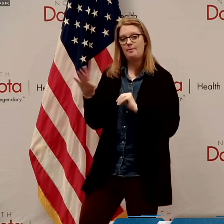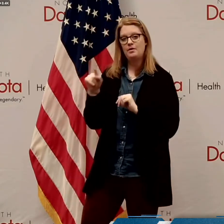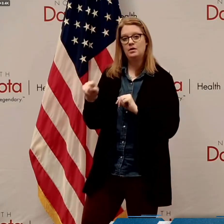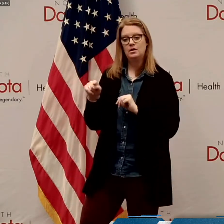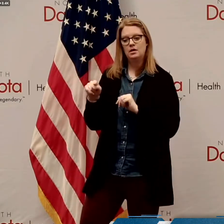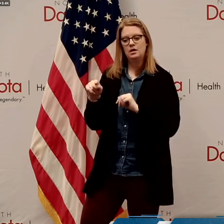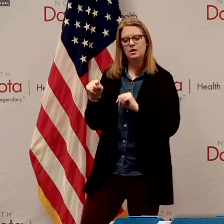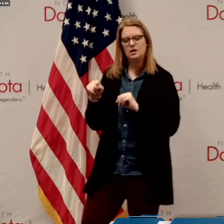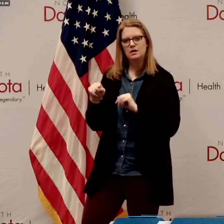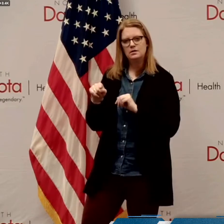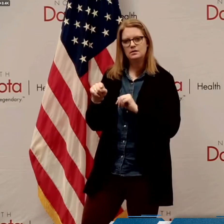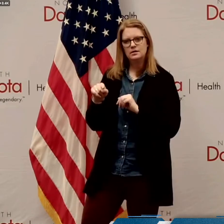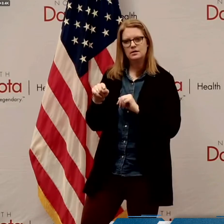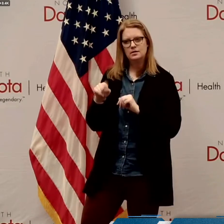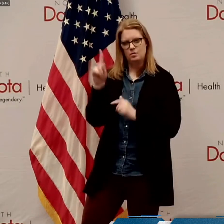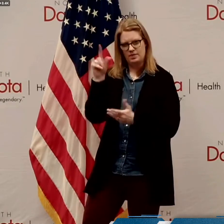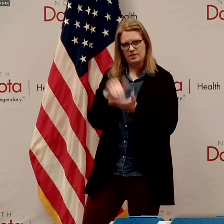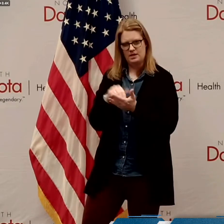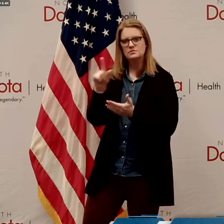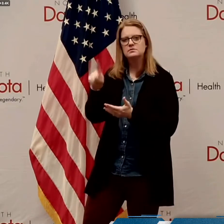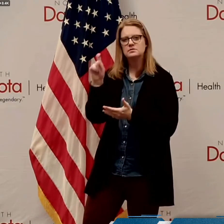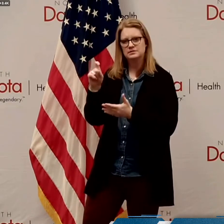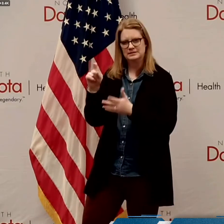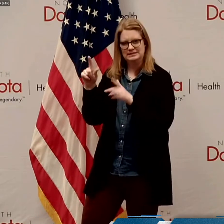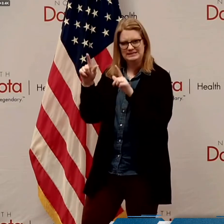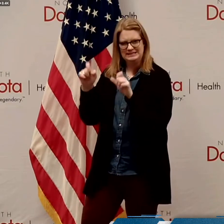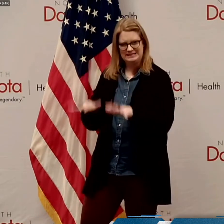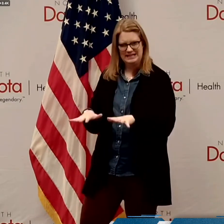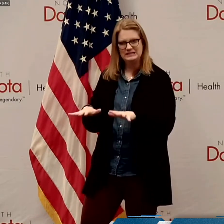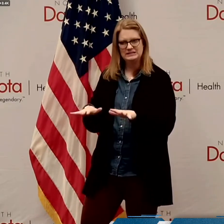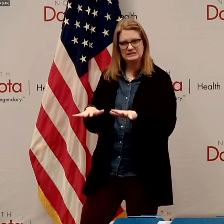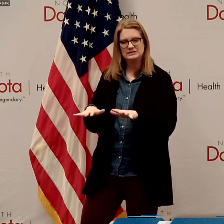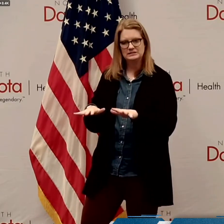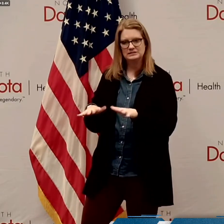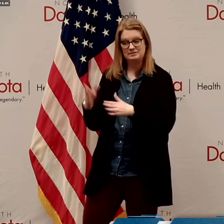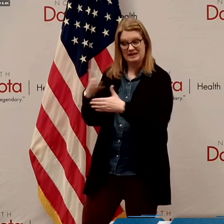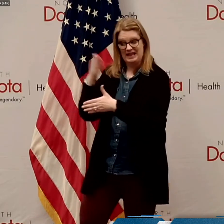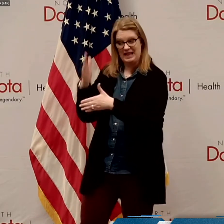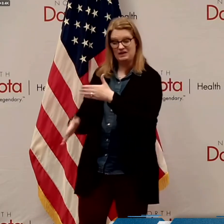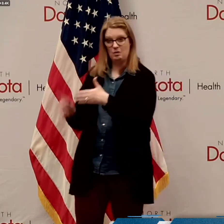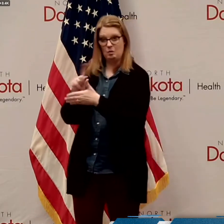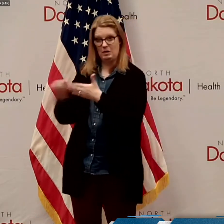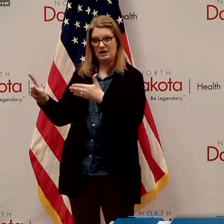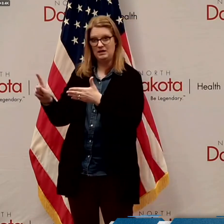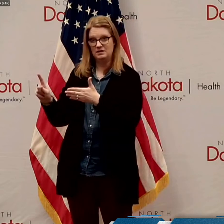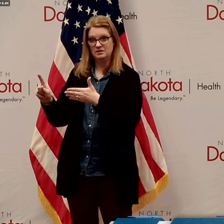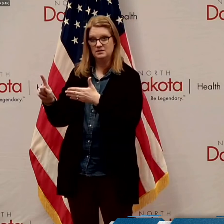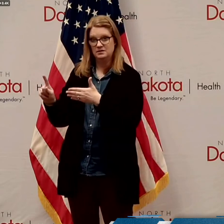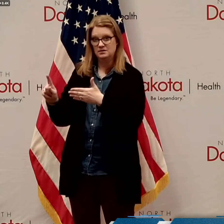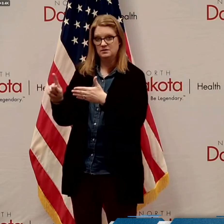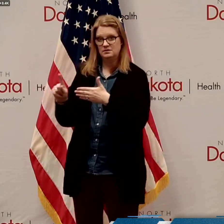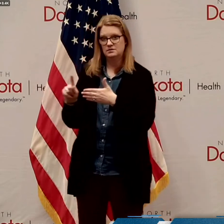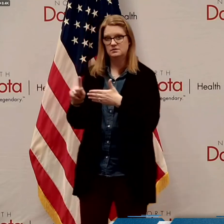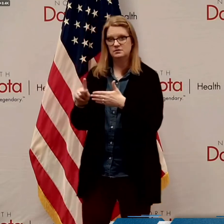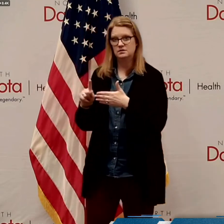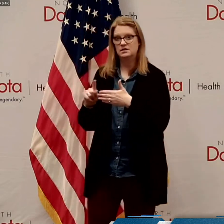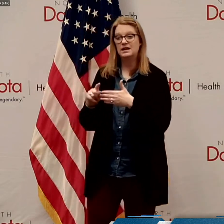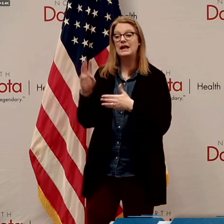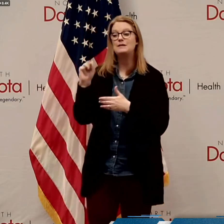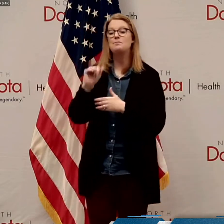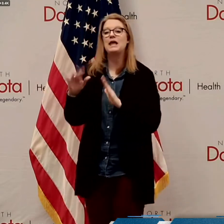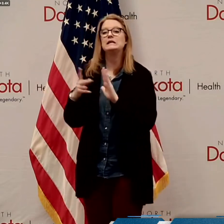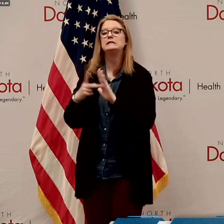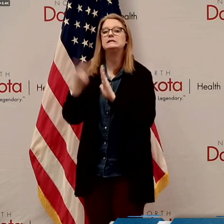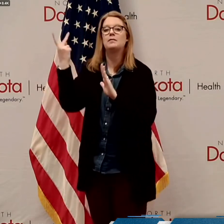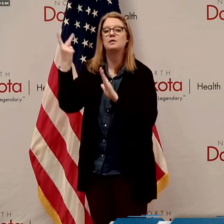trying to drive, if we're going to get to 1,100 tests here shortly by the end of the week. The plan is to get to double that again in May to